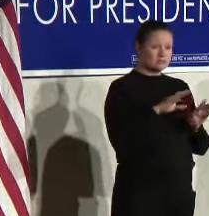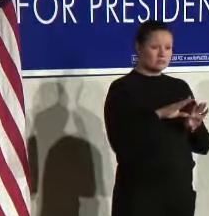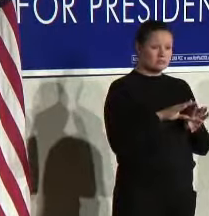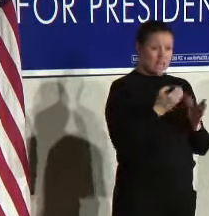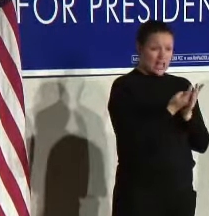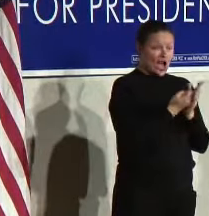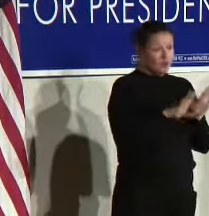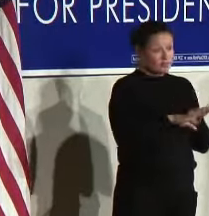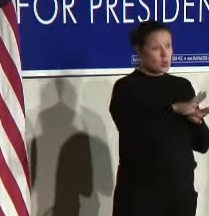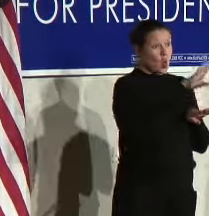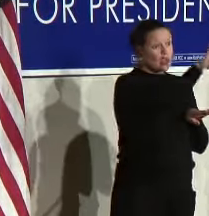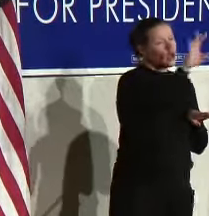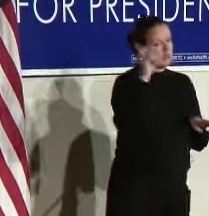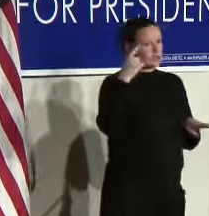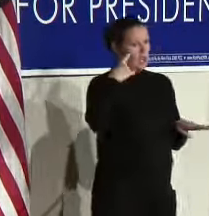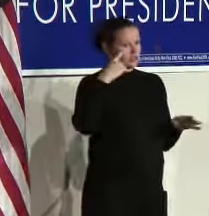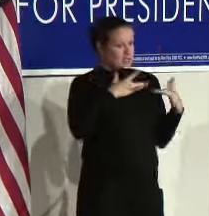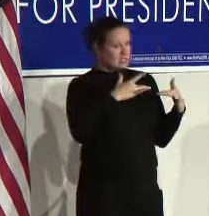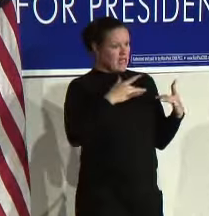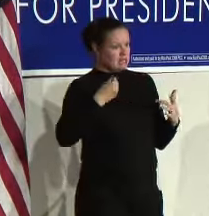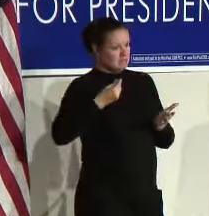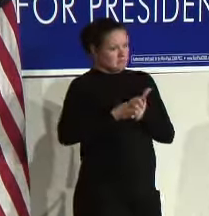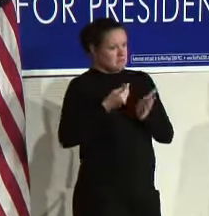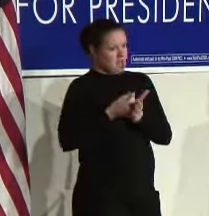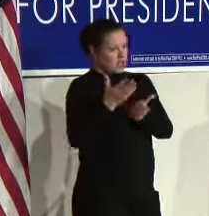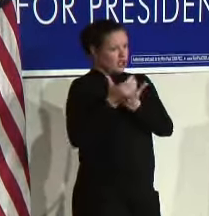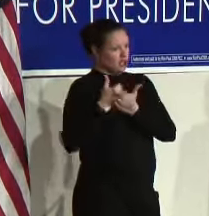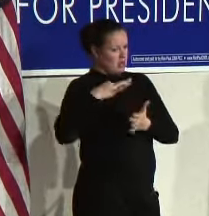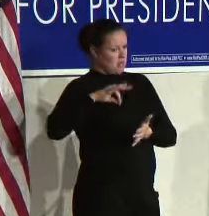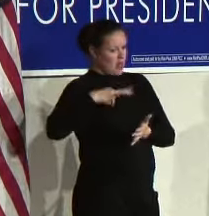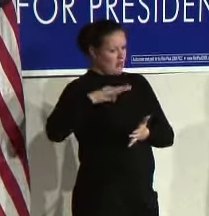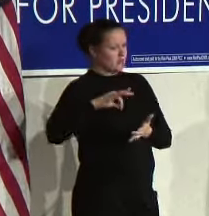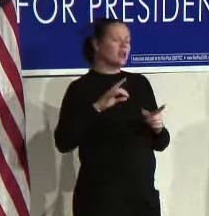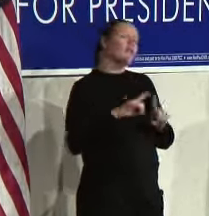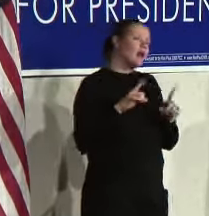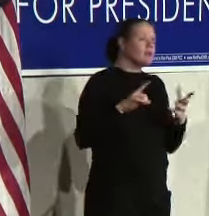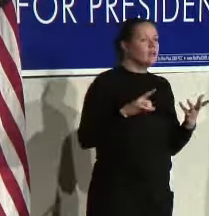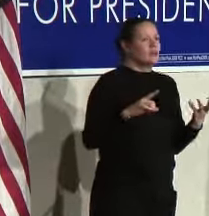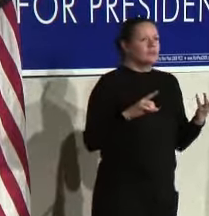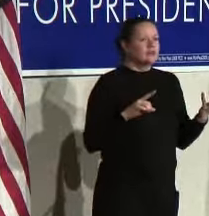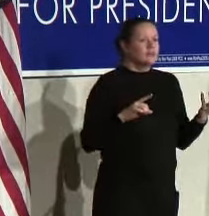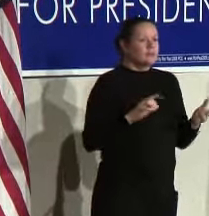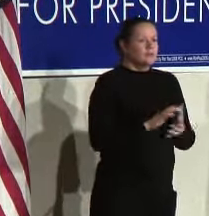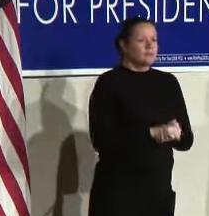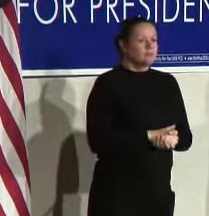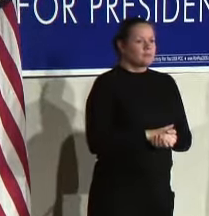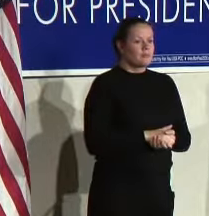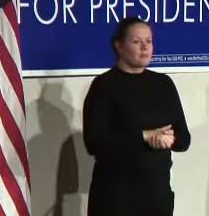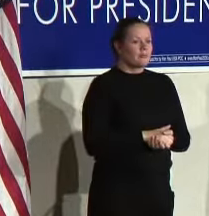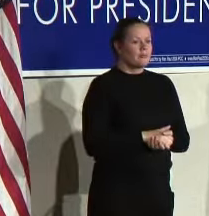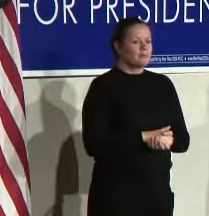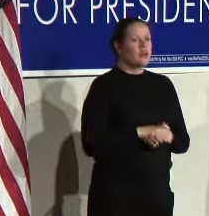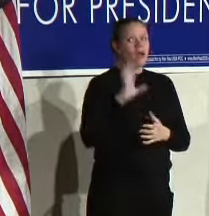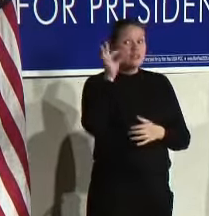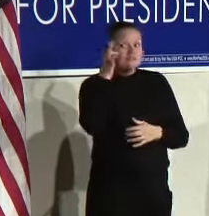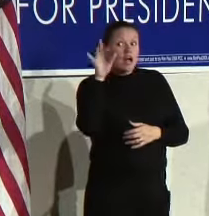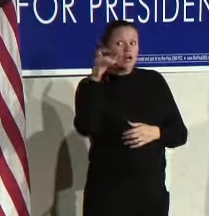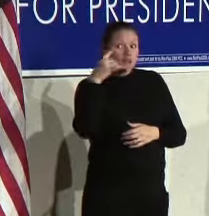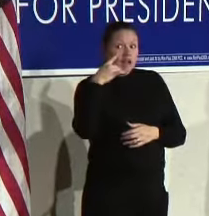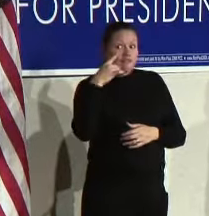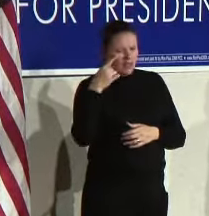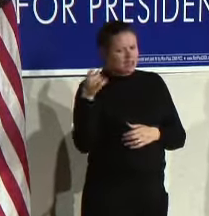blown up and they make all this money. So it's conceivable, but one thing for sure is they probably anticipate and know